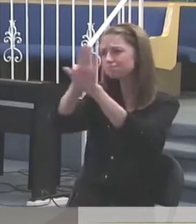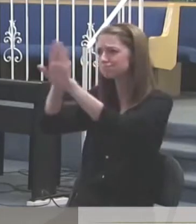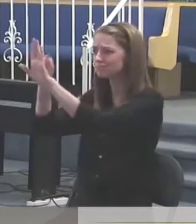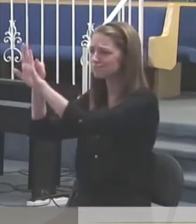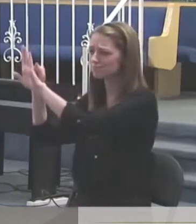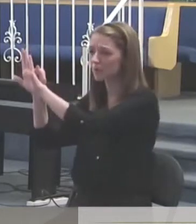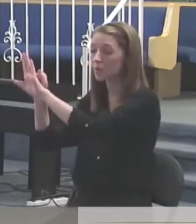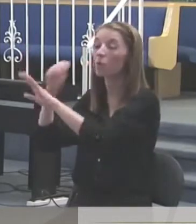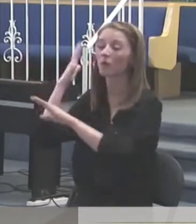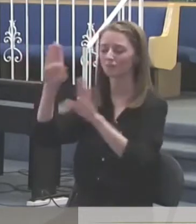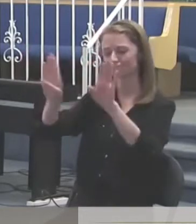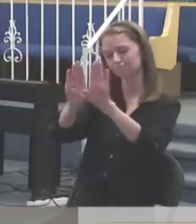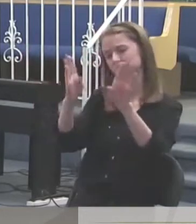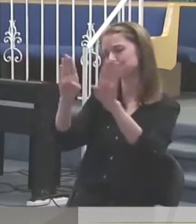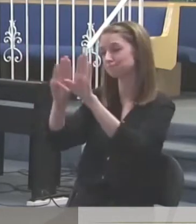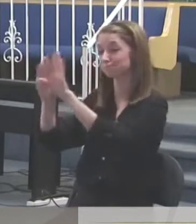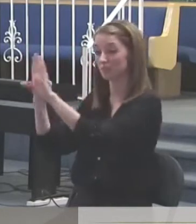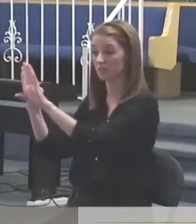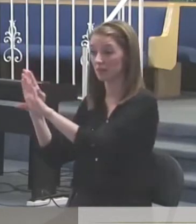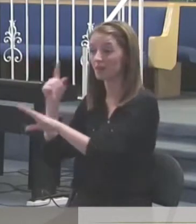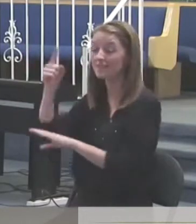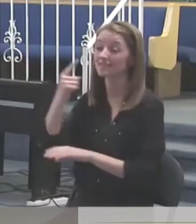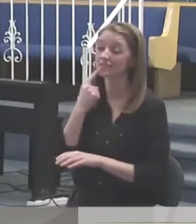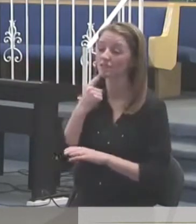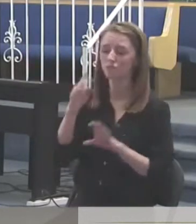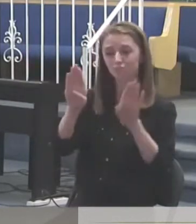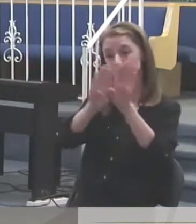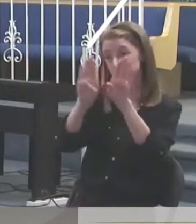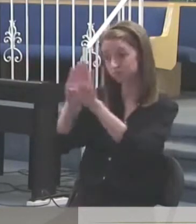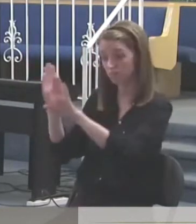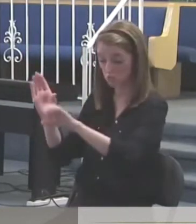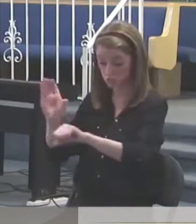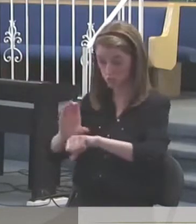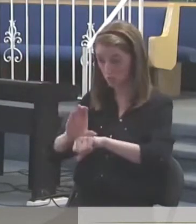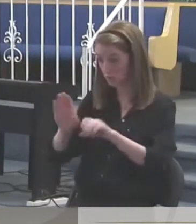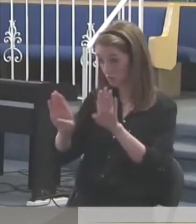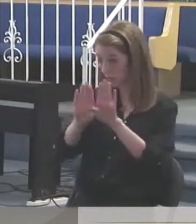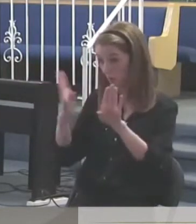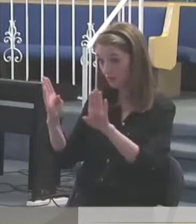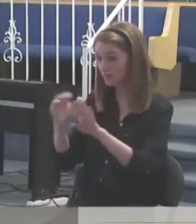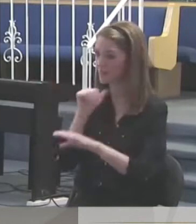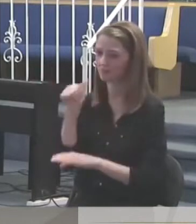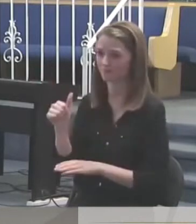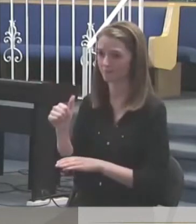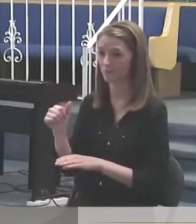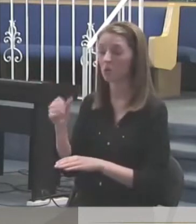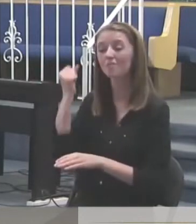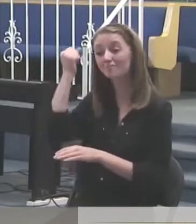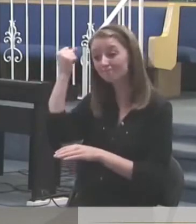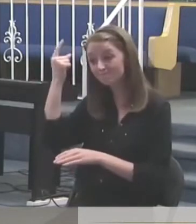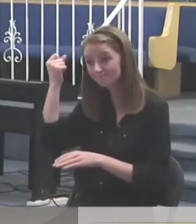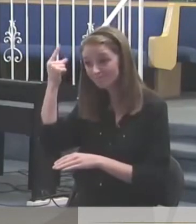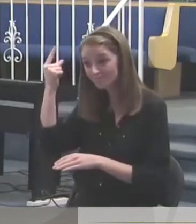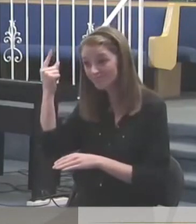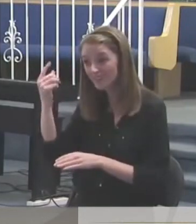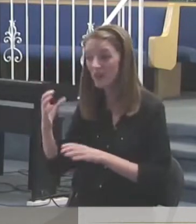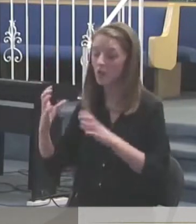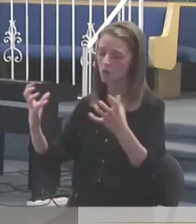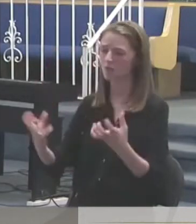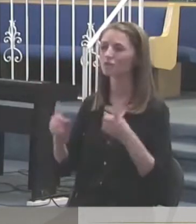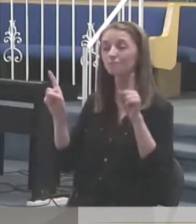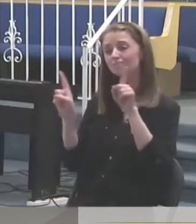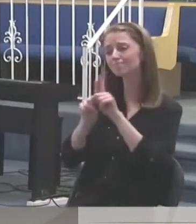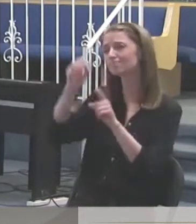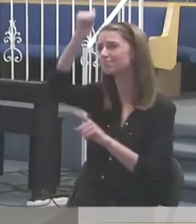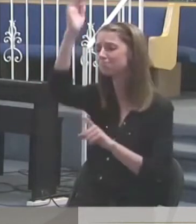be open. When he says open, is he talking about the church doors? No, your understanding. I want to be right with God. I